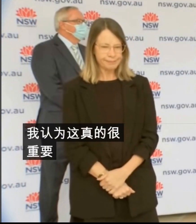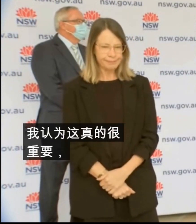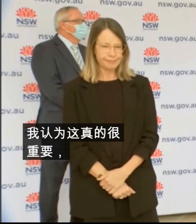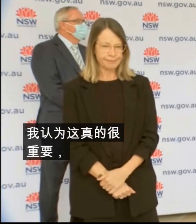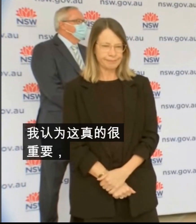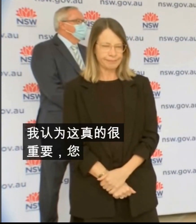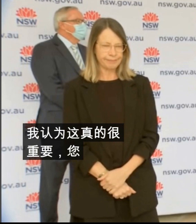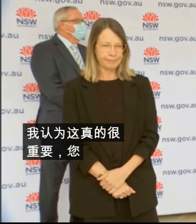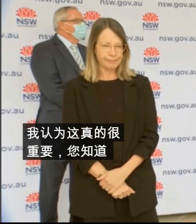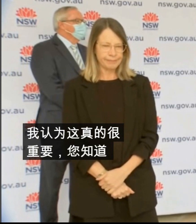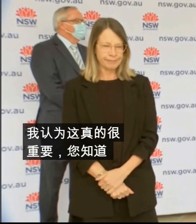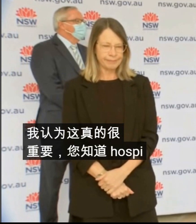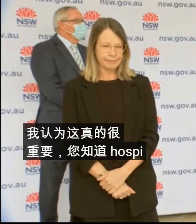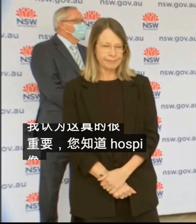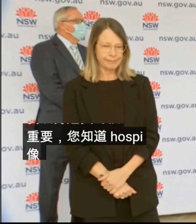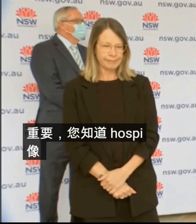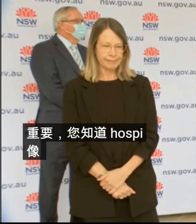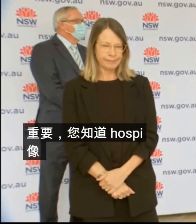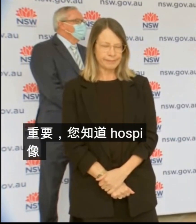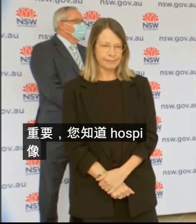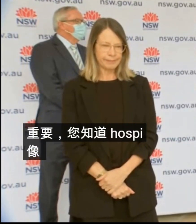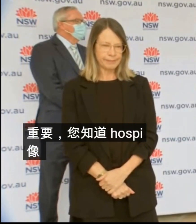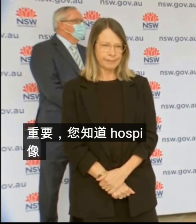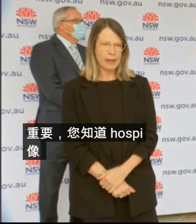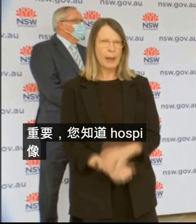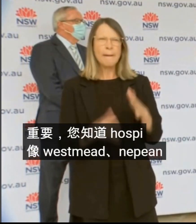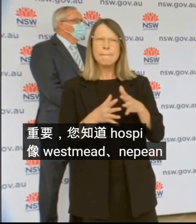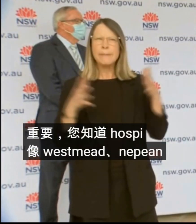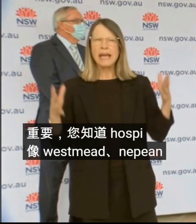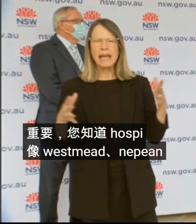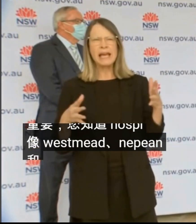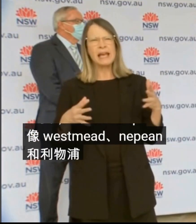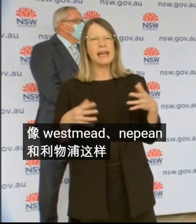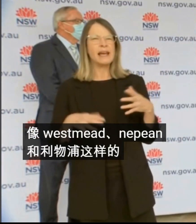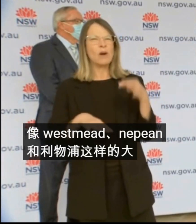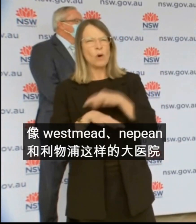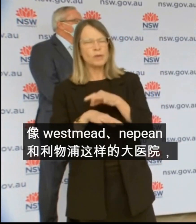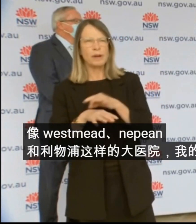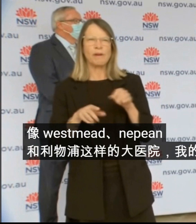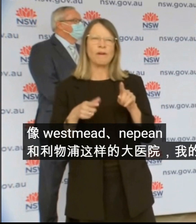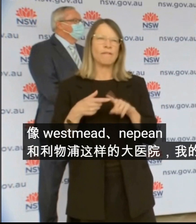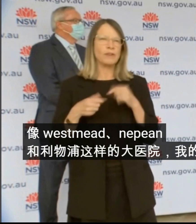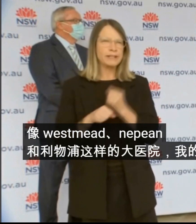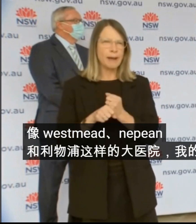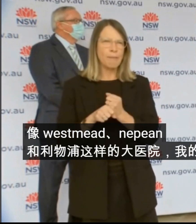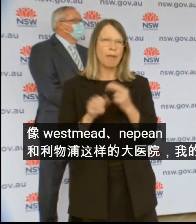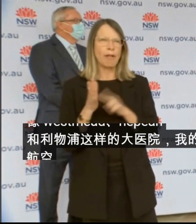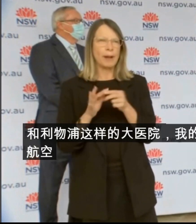make the point that, you know, these big hospitals like Westmead and Nepean and Liverpool, I mean,